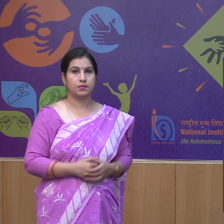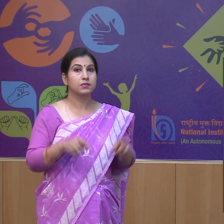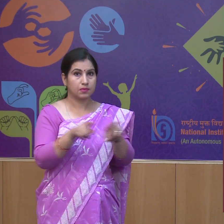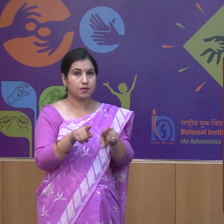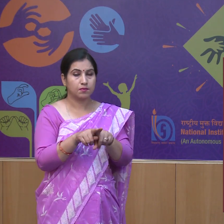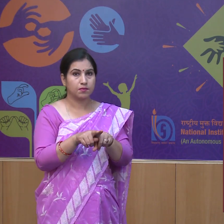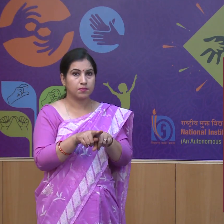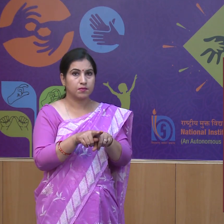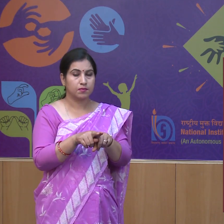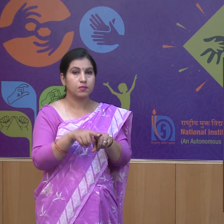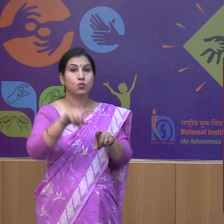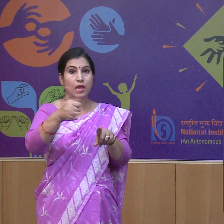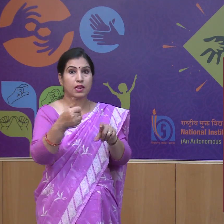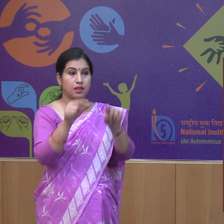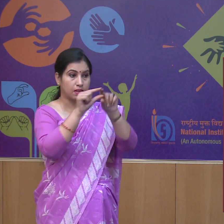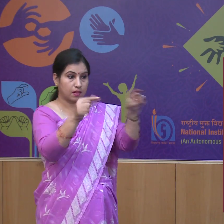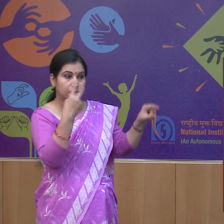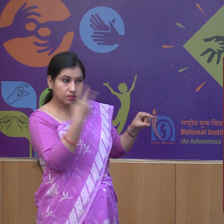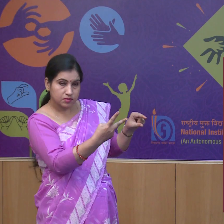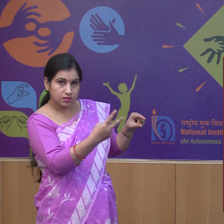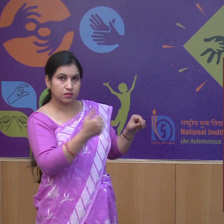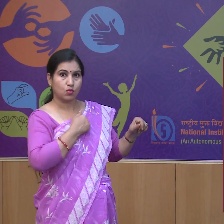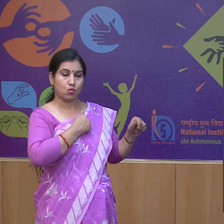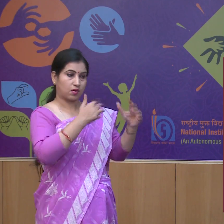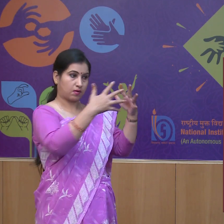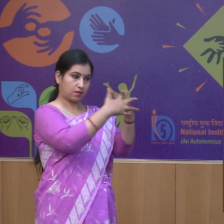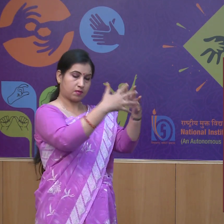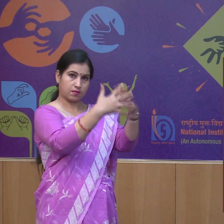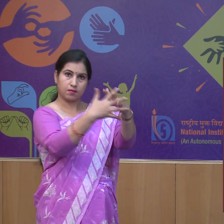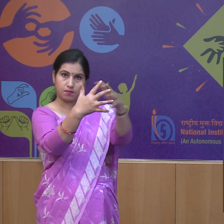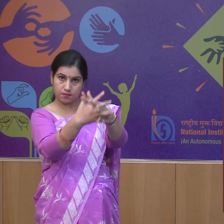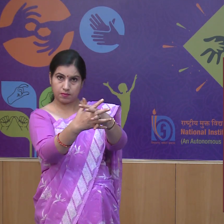Also, you can visit us on our website